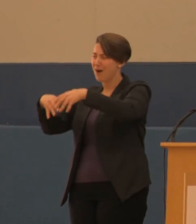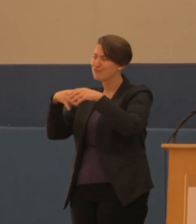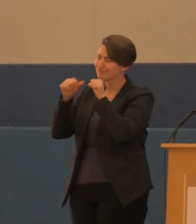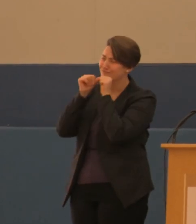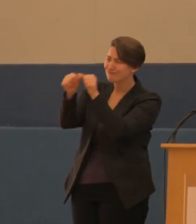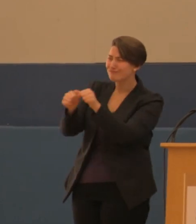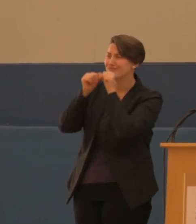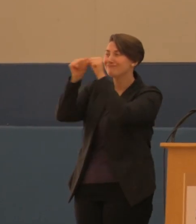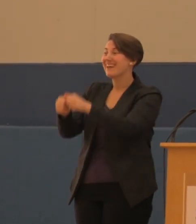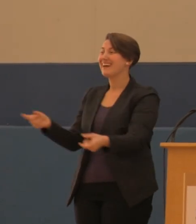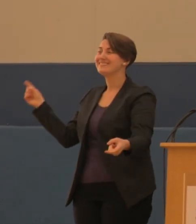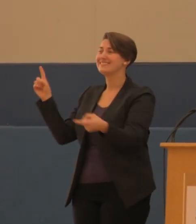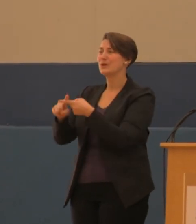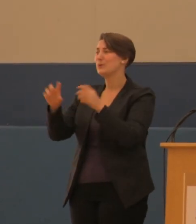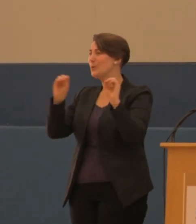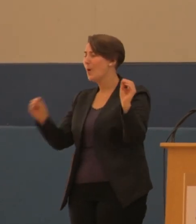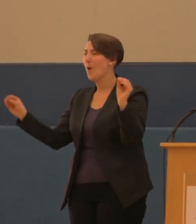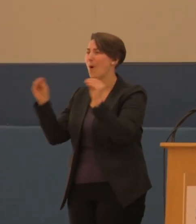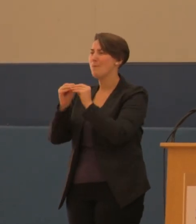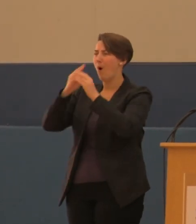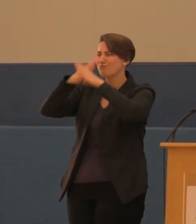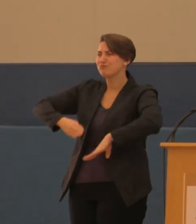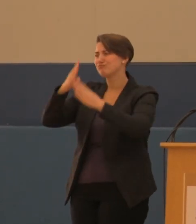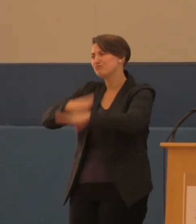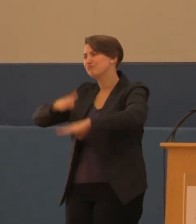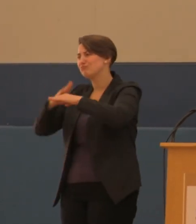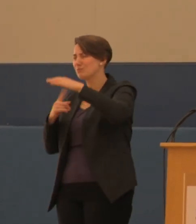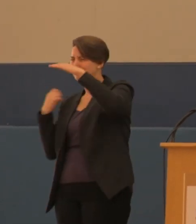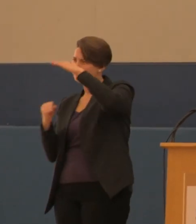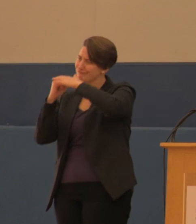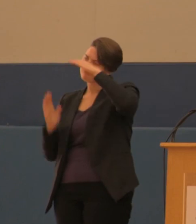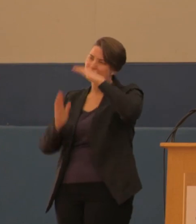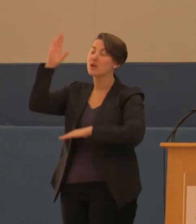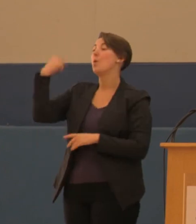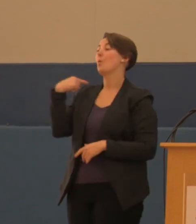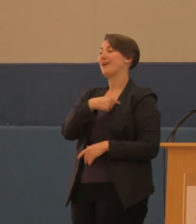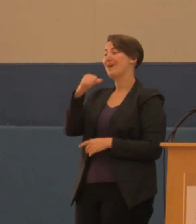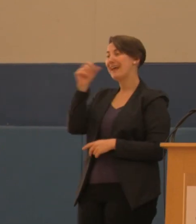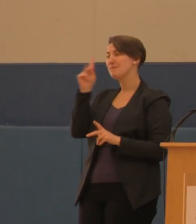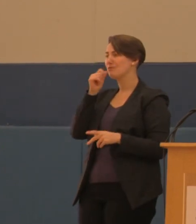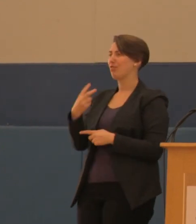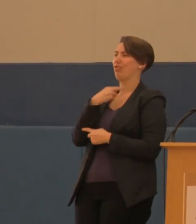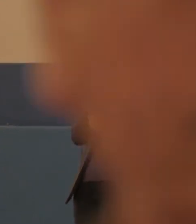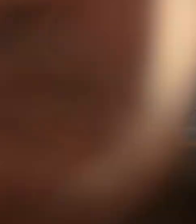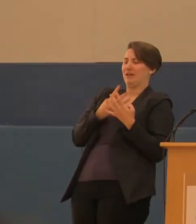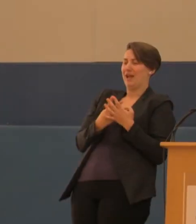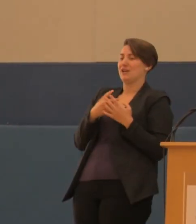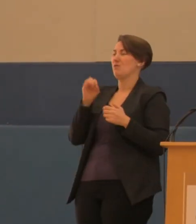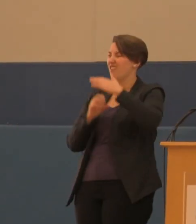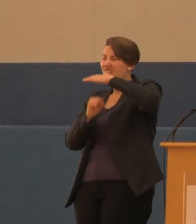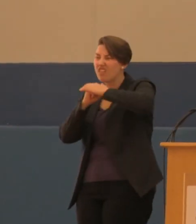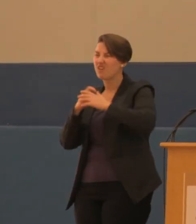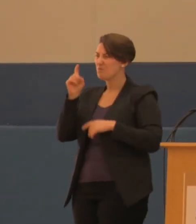continue to march until there are no more ceilings to break. Because we are not a people who live in cages that have ceilings